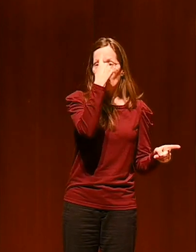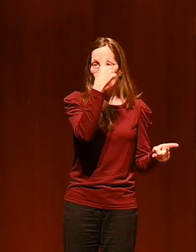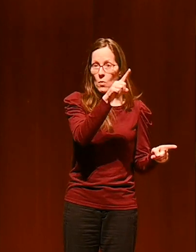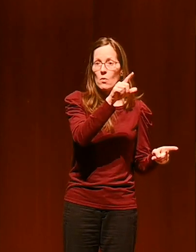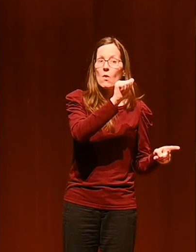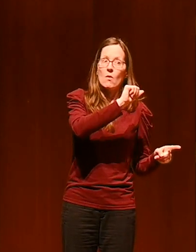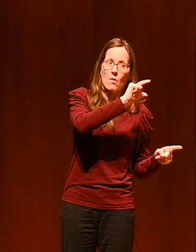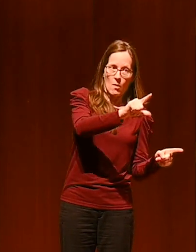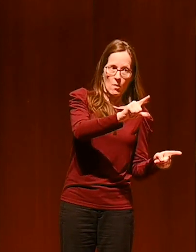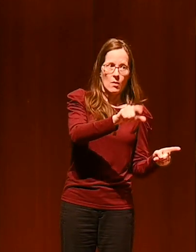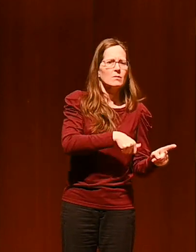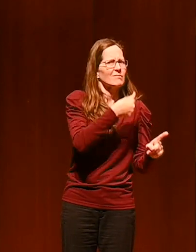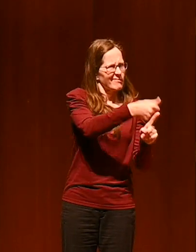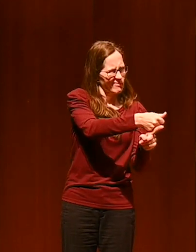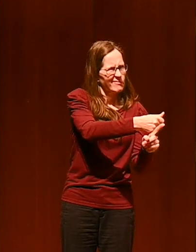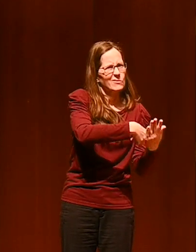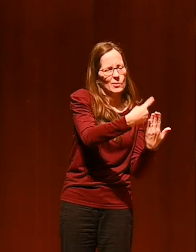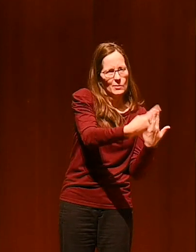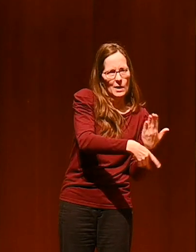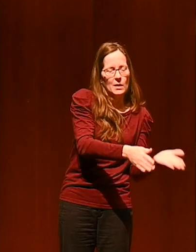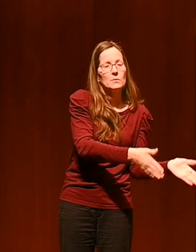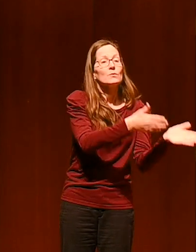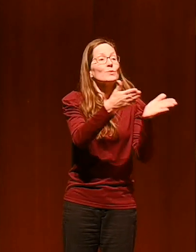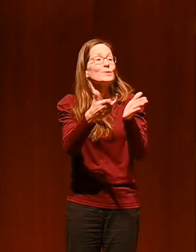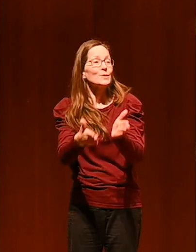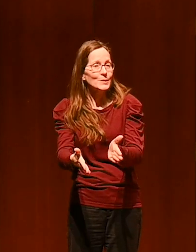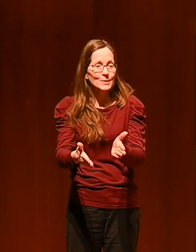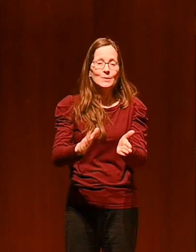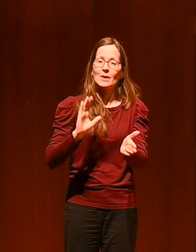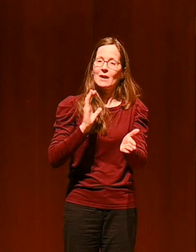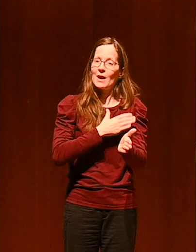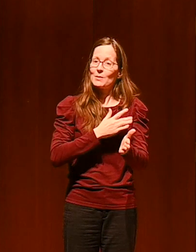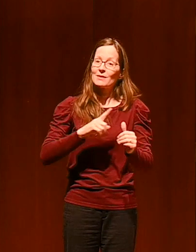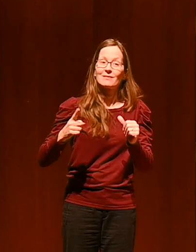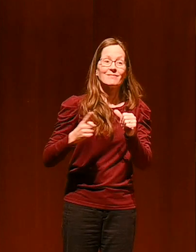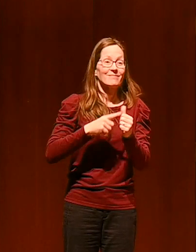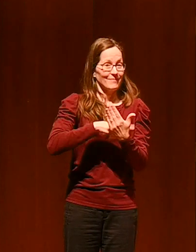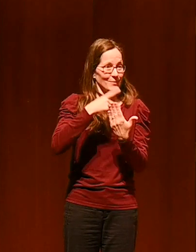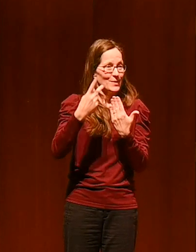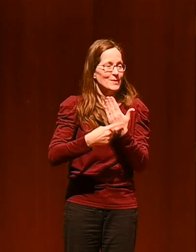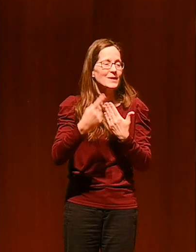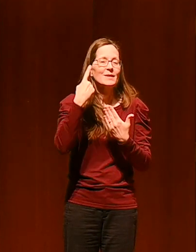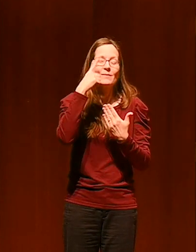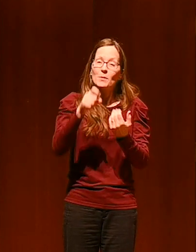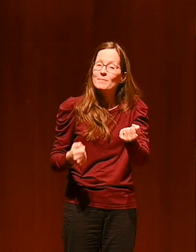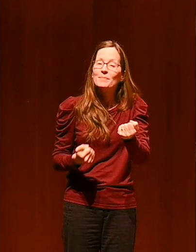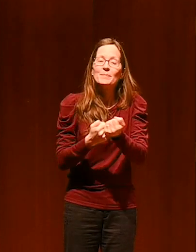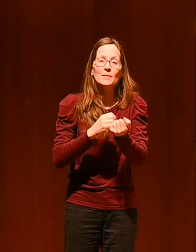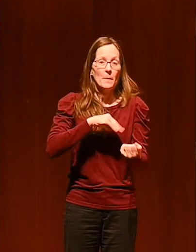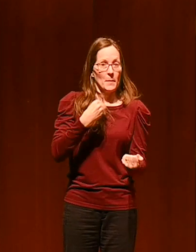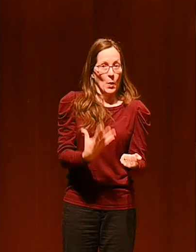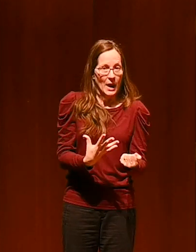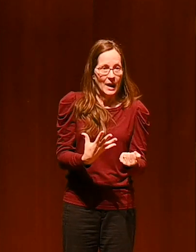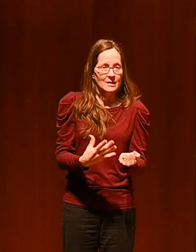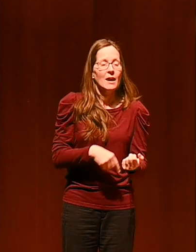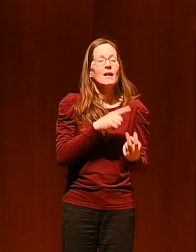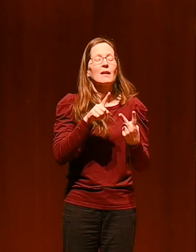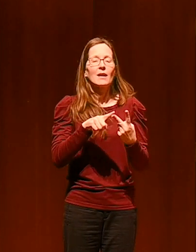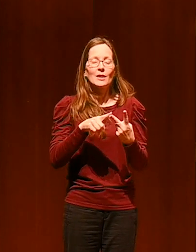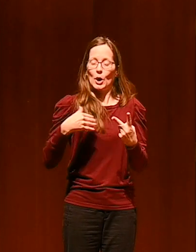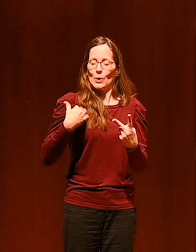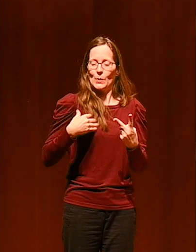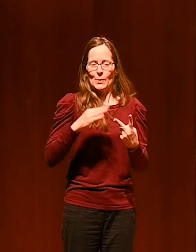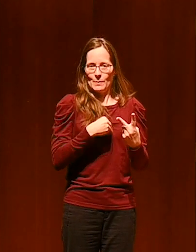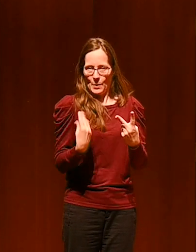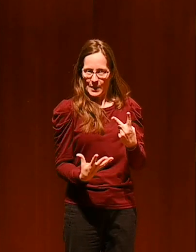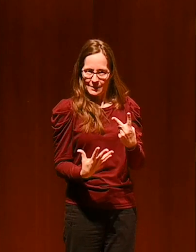the impactful work of our inaugural Poet Laureates and Youth Poet Laureate, we are affirming that